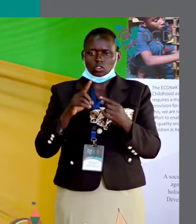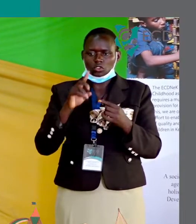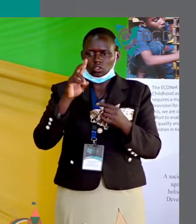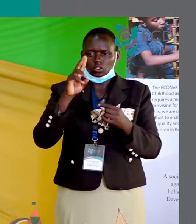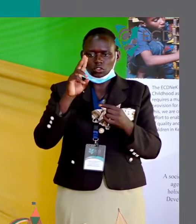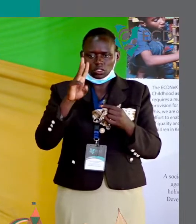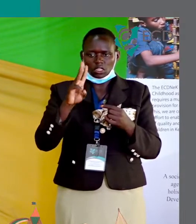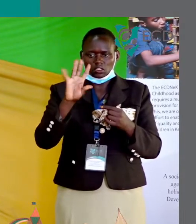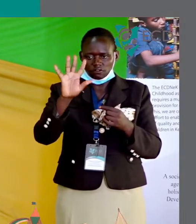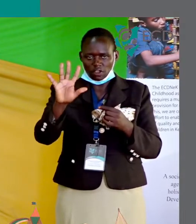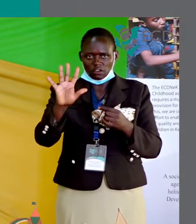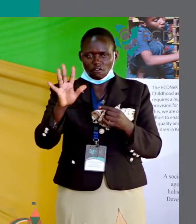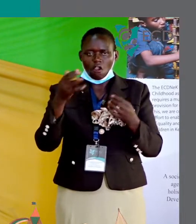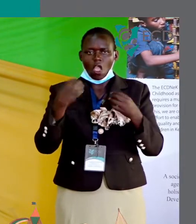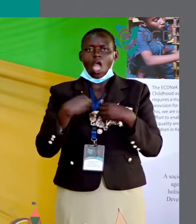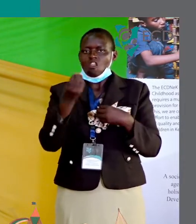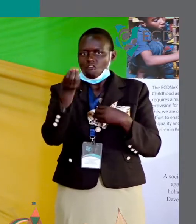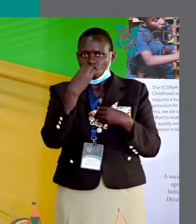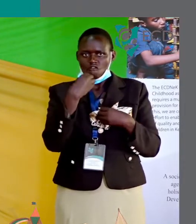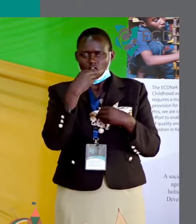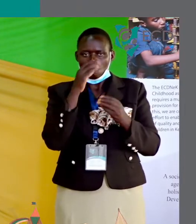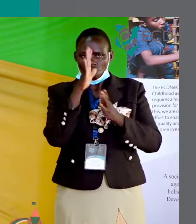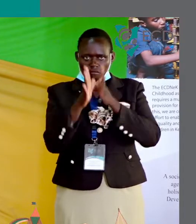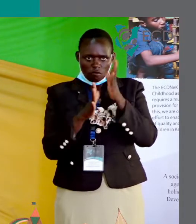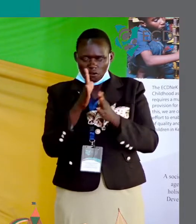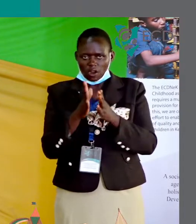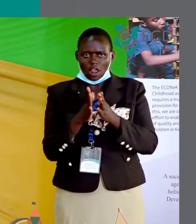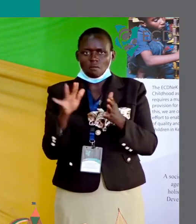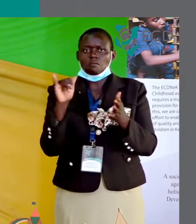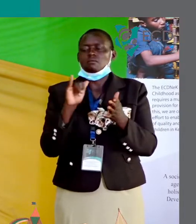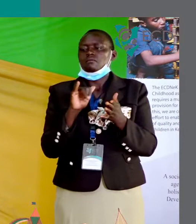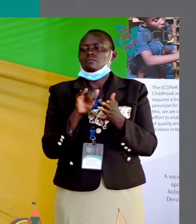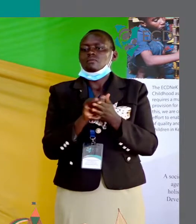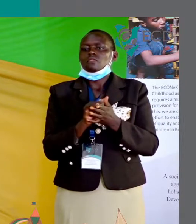We have a feeding program, which is